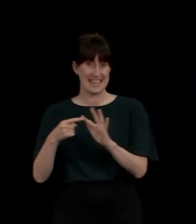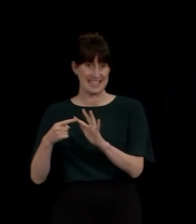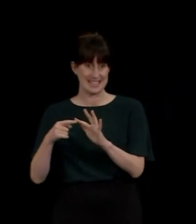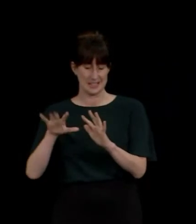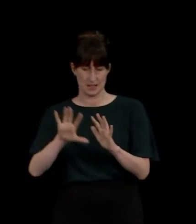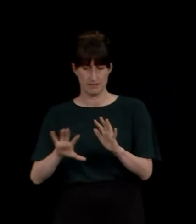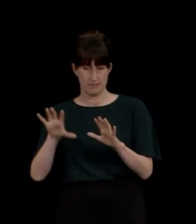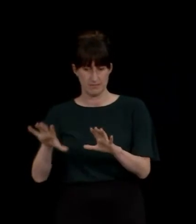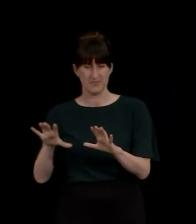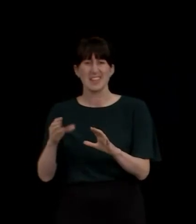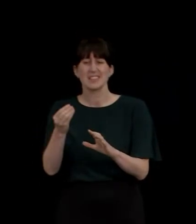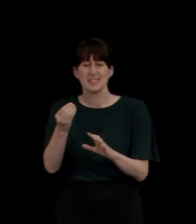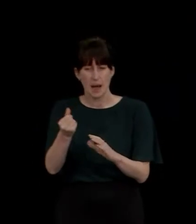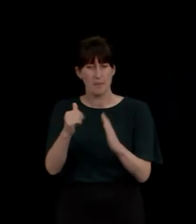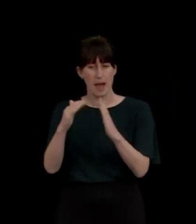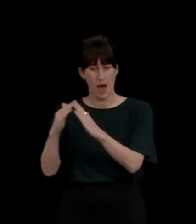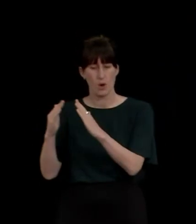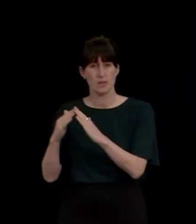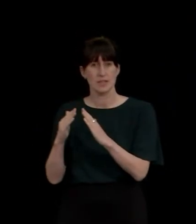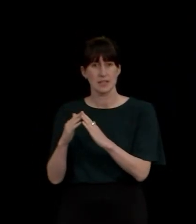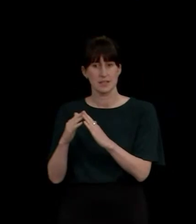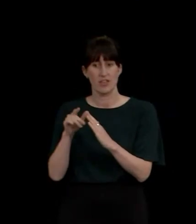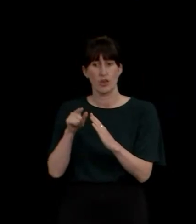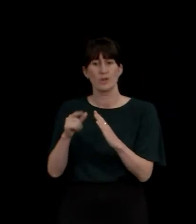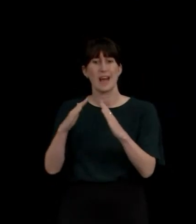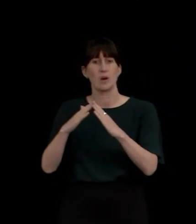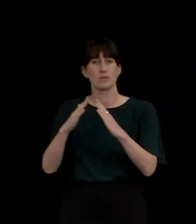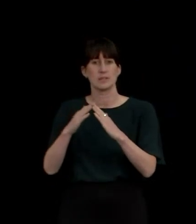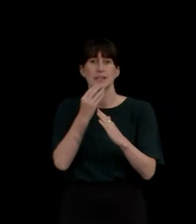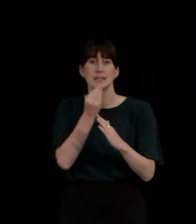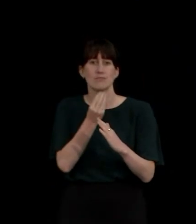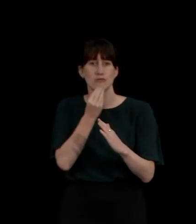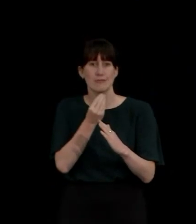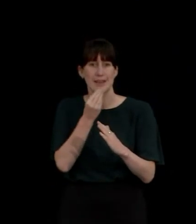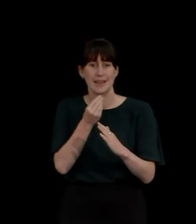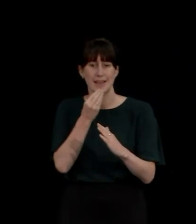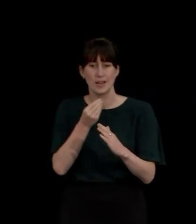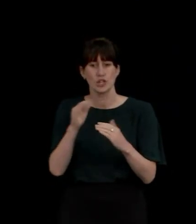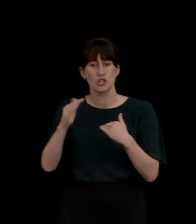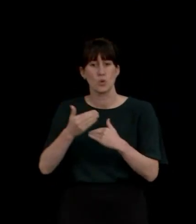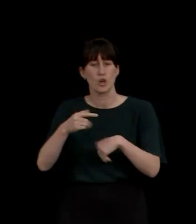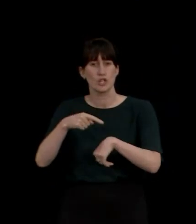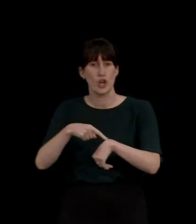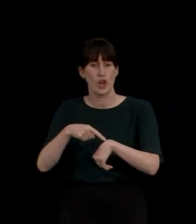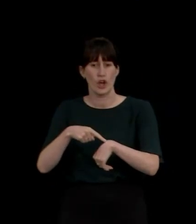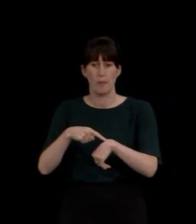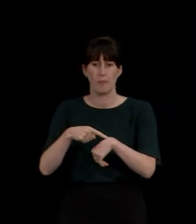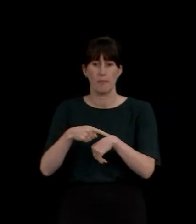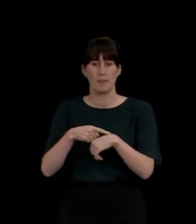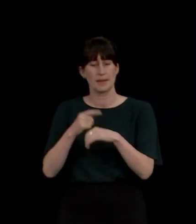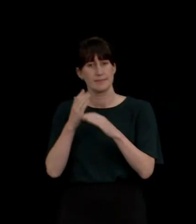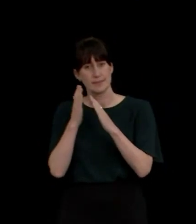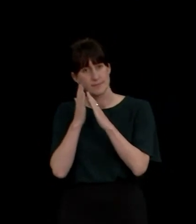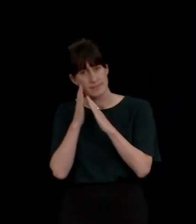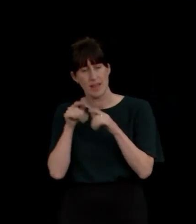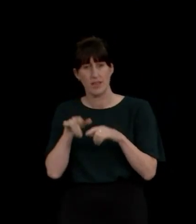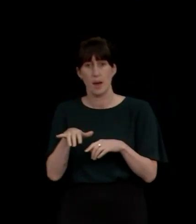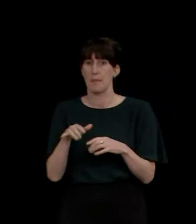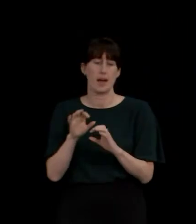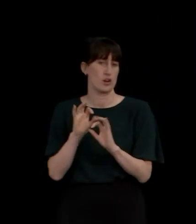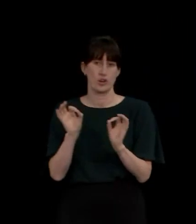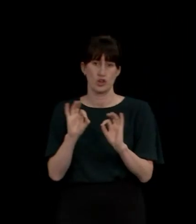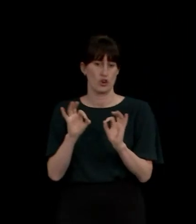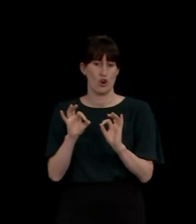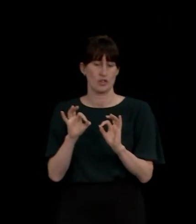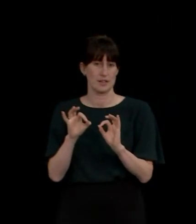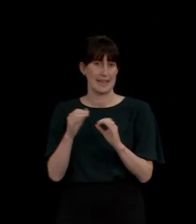the households involved are transitional housing, but there are no specific gang-related households